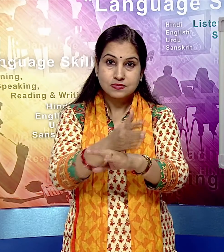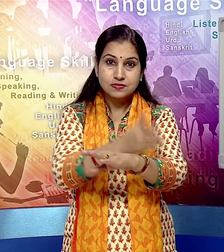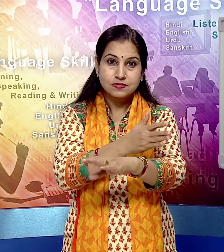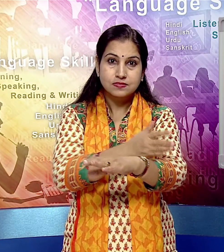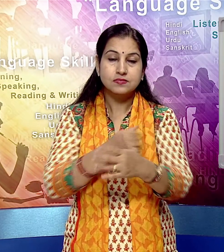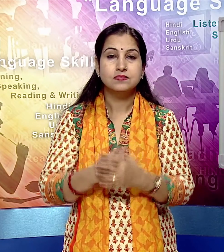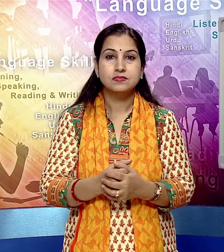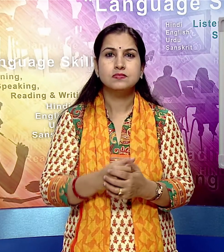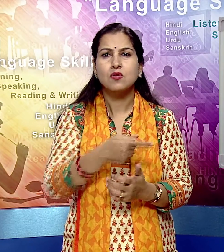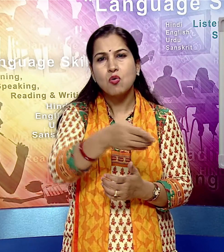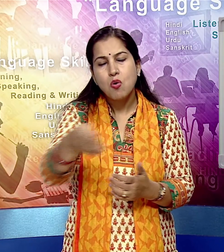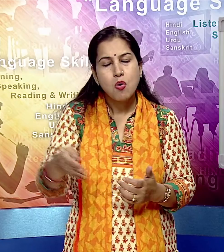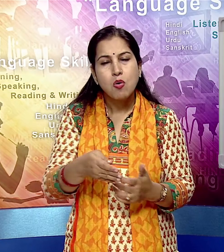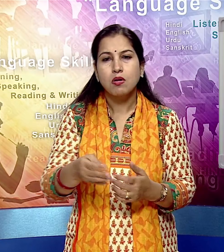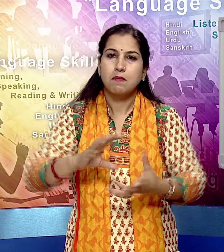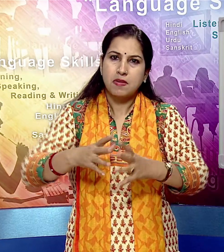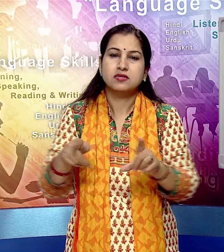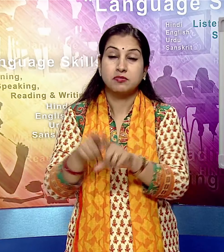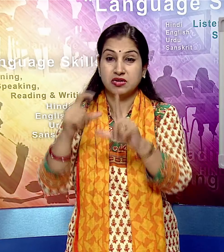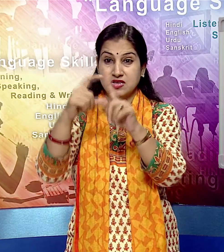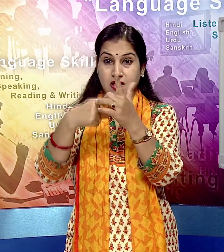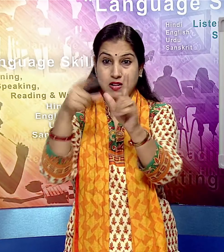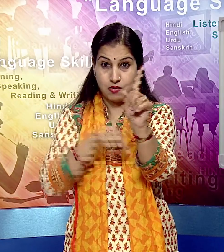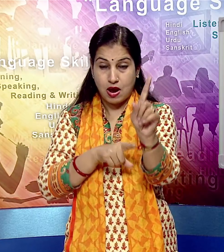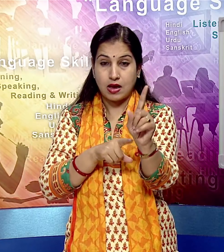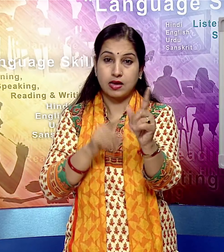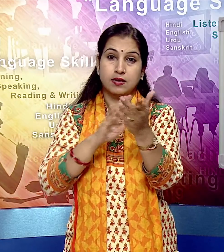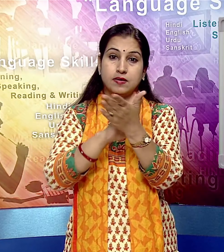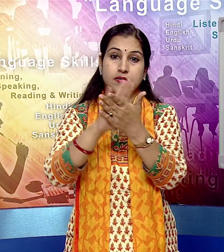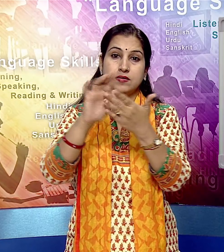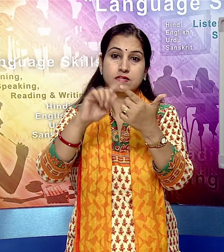They are usually made by dry heat methods.